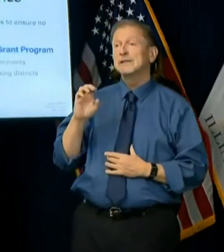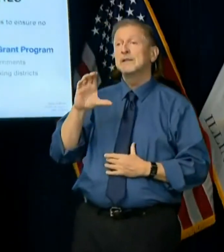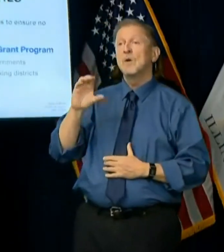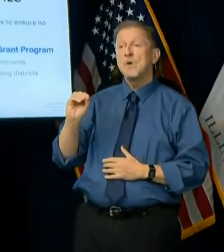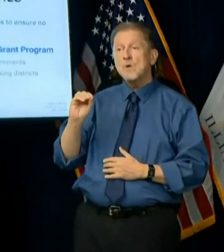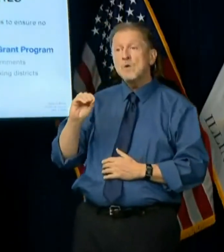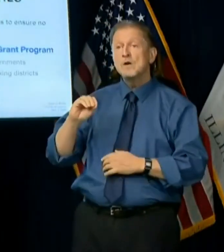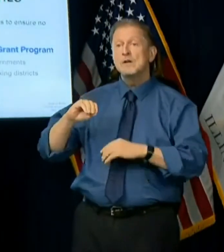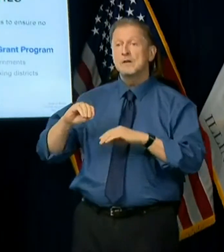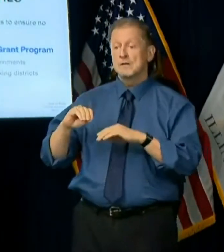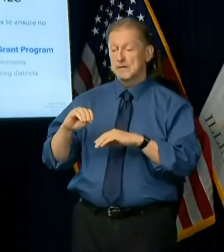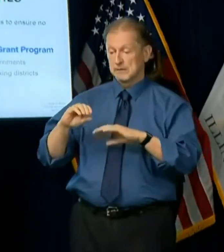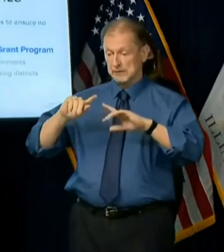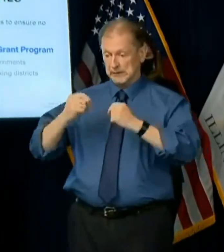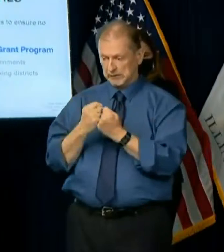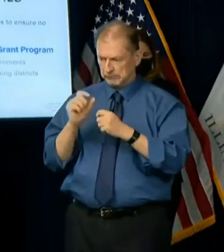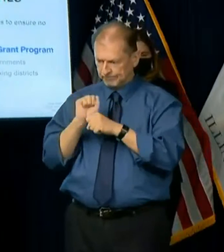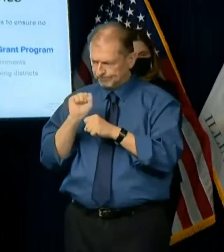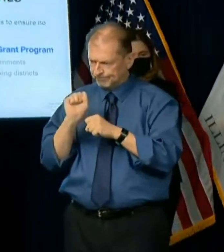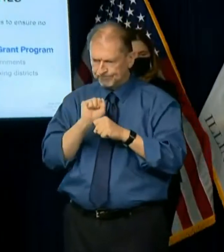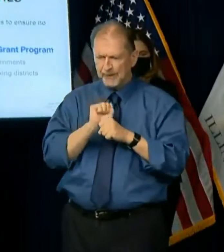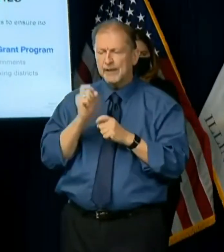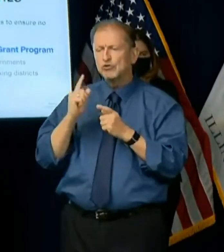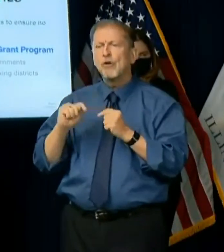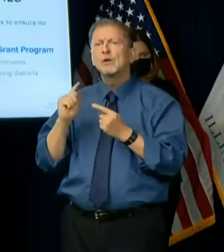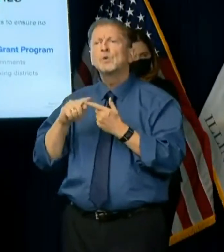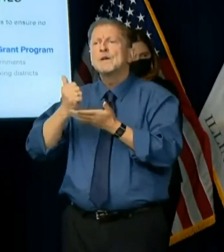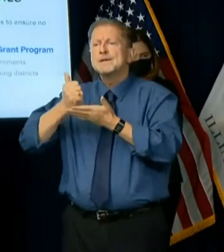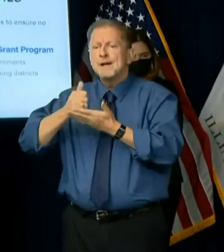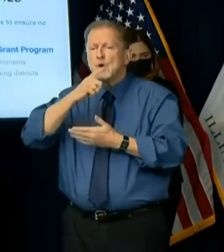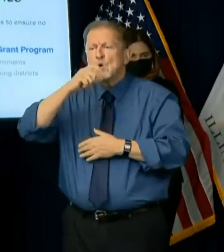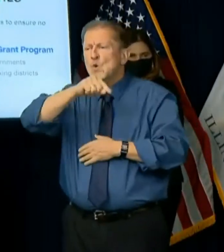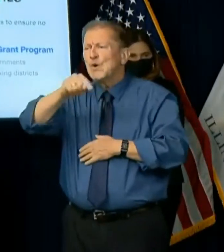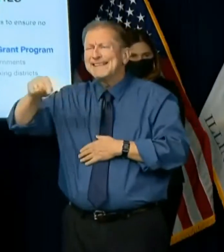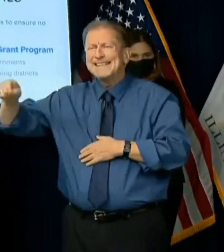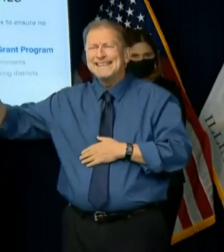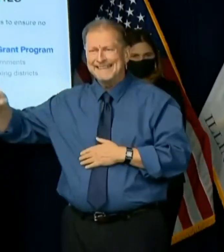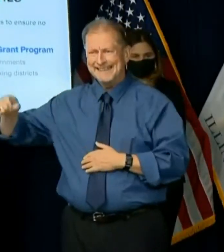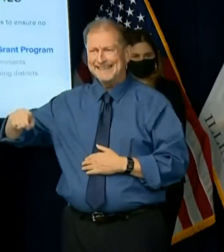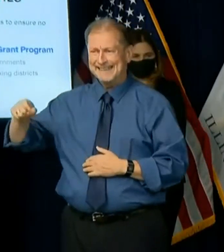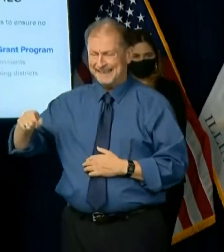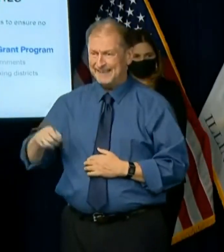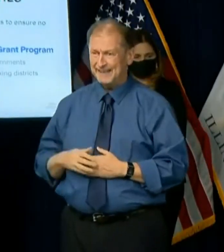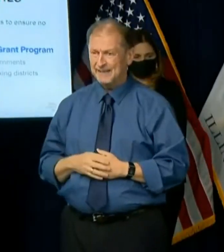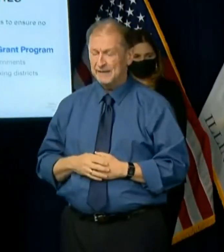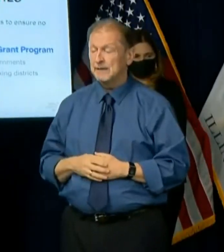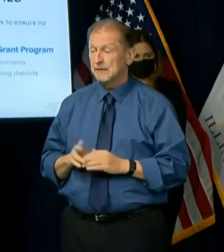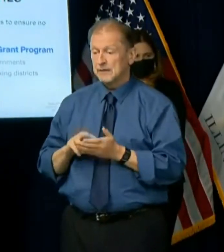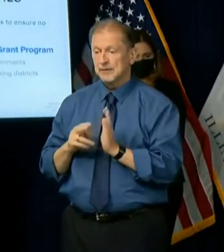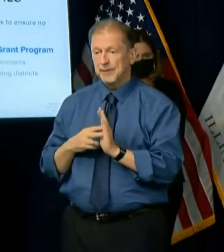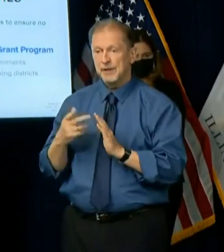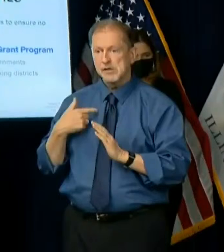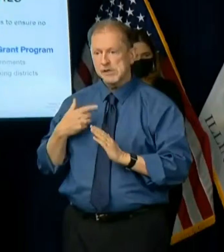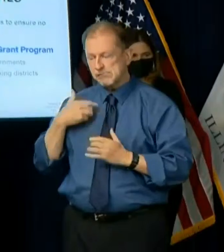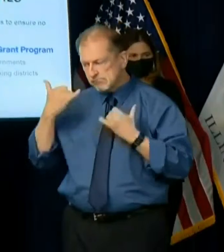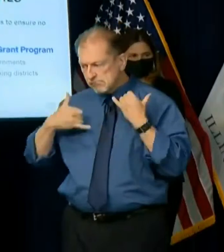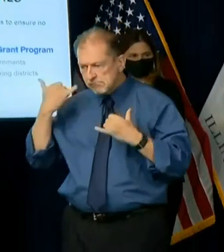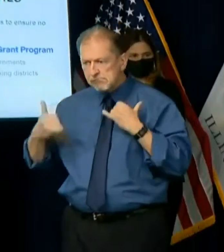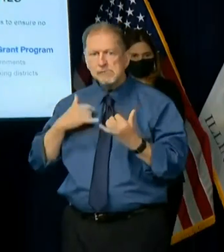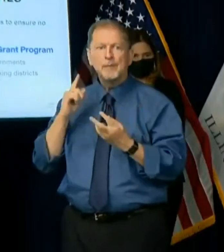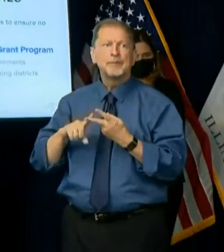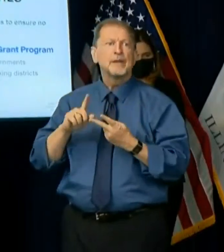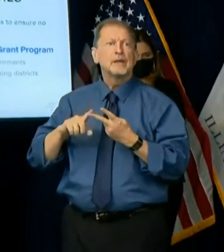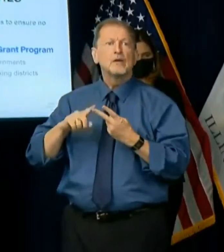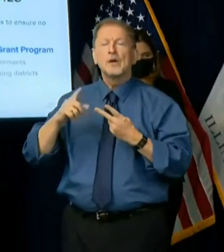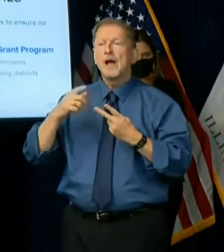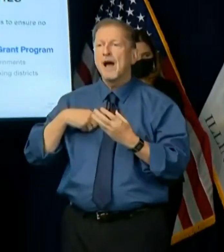the clock to make sure that nobody is left behind in accessing these programs. That ranges from direct outreach and webinar